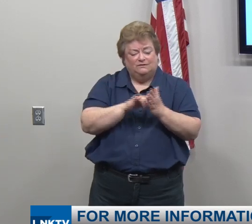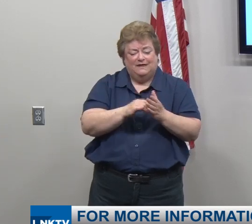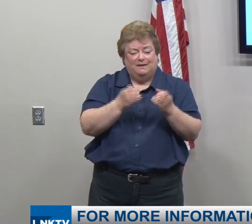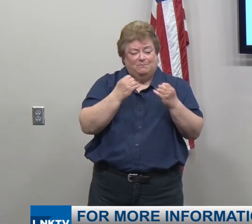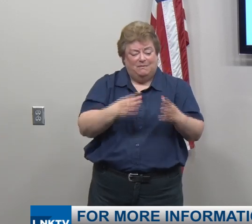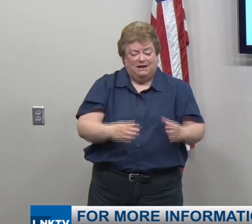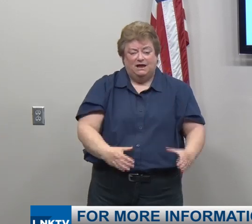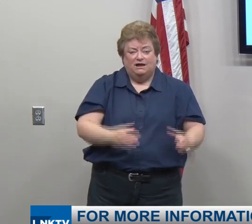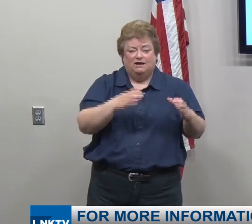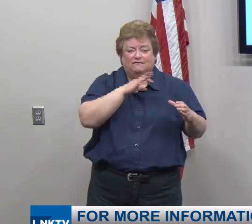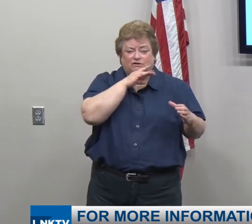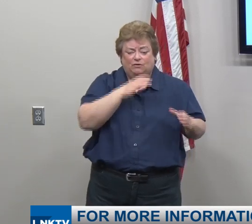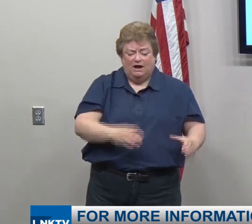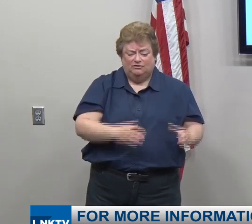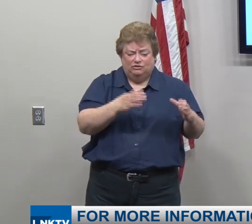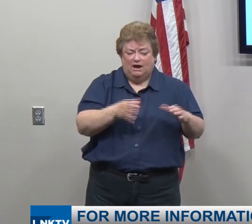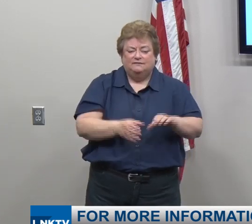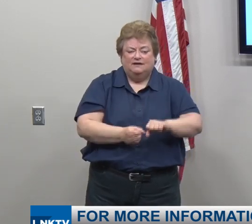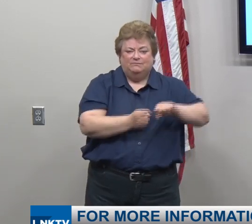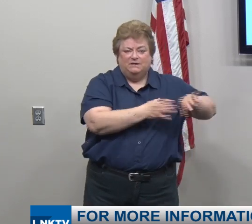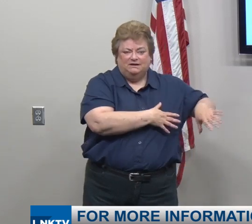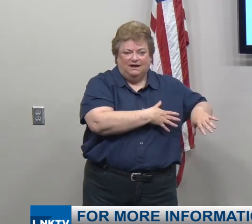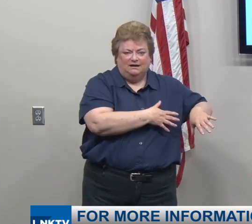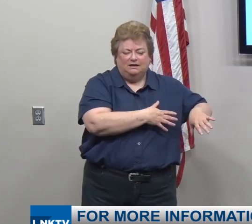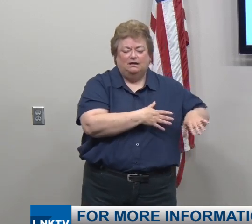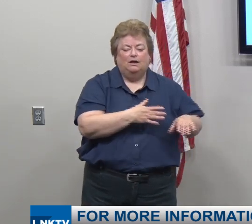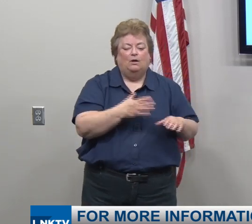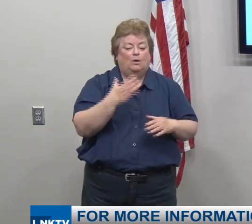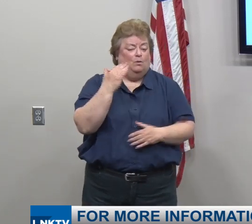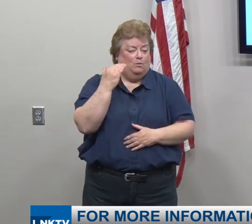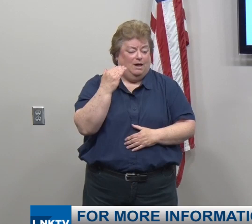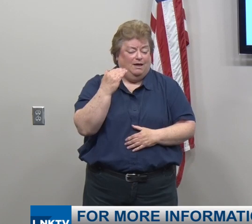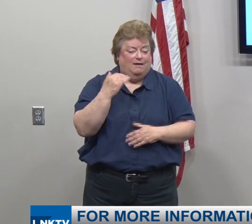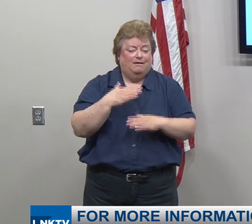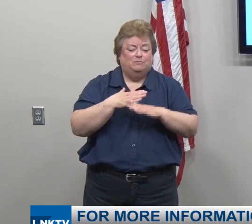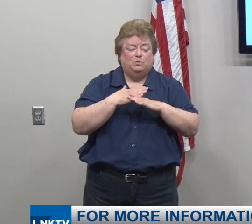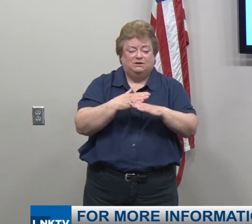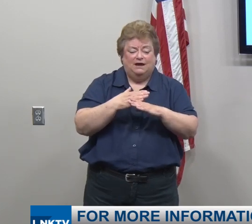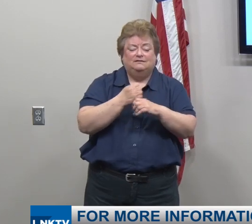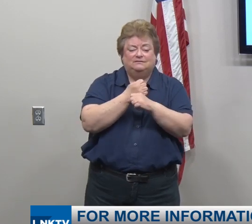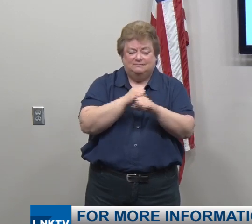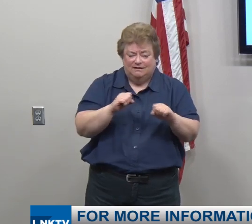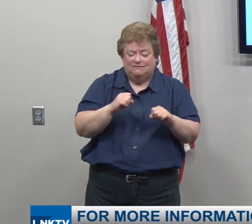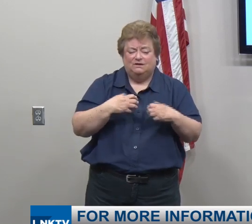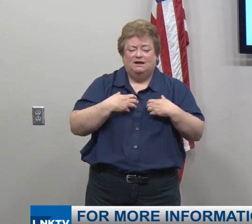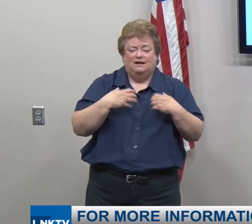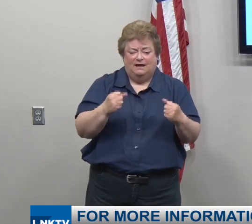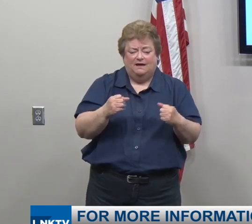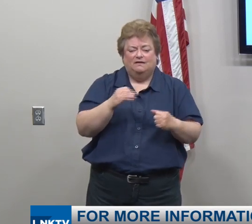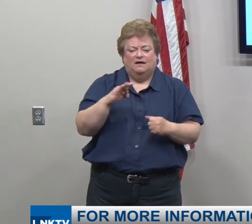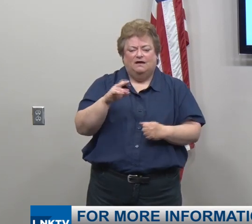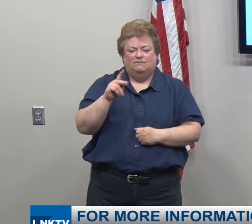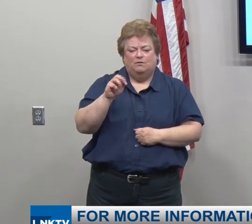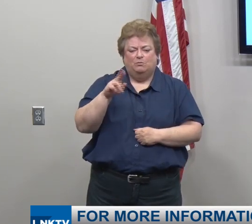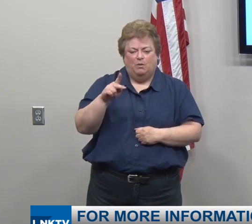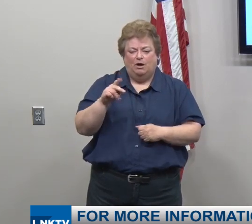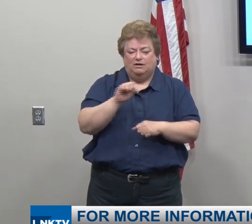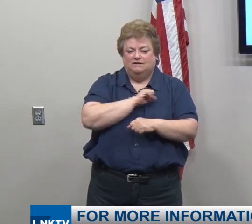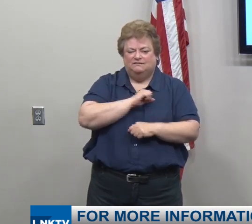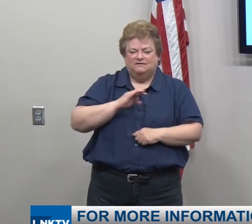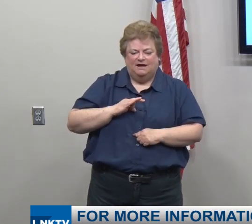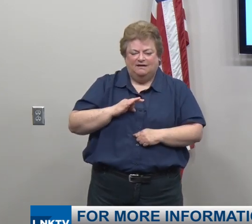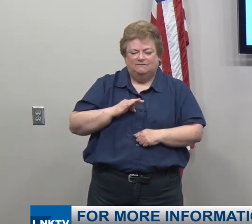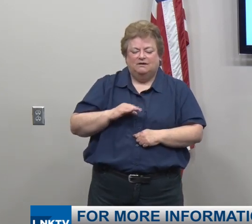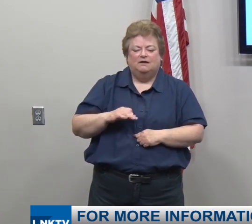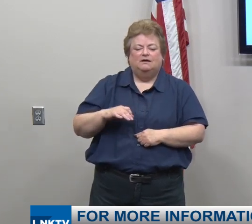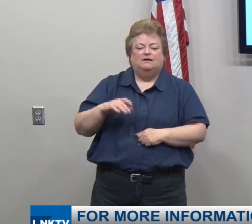cans have been removed, and this has been done to protect the safety and the health of park staff. Park